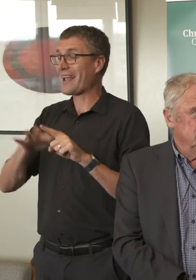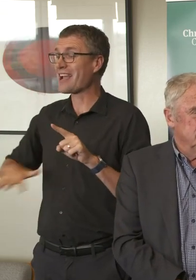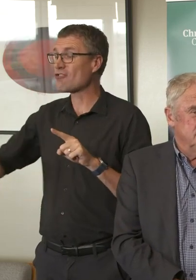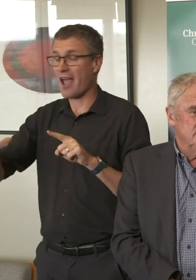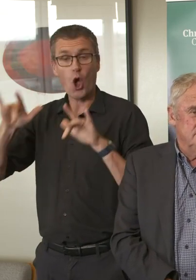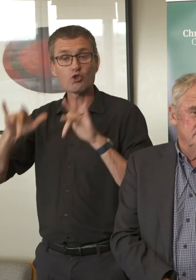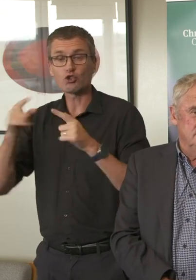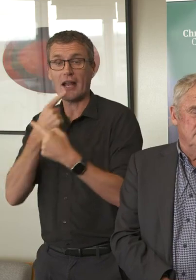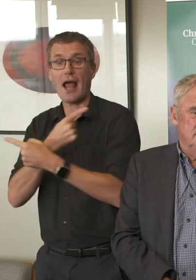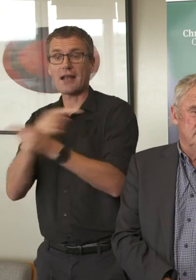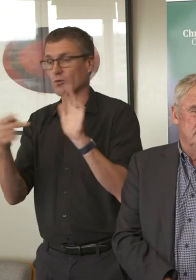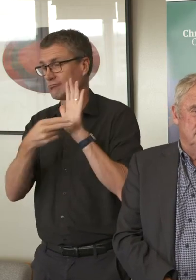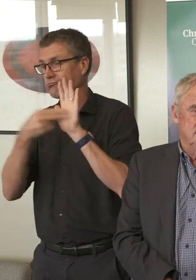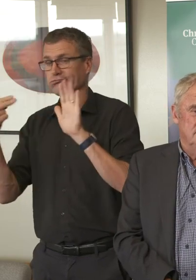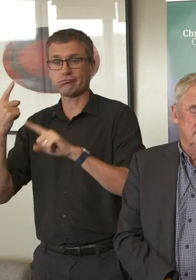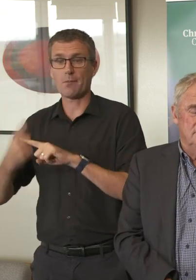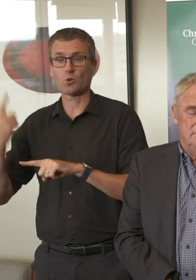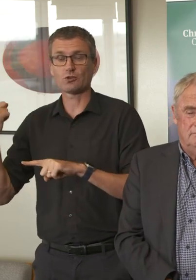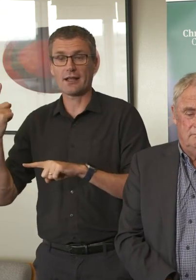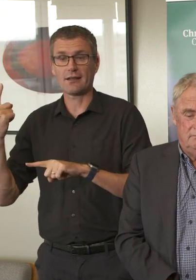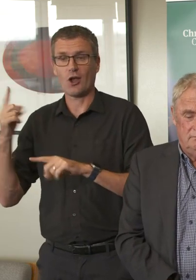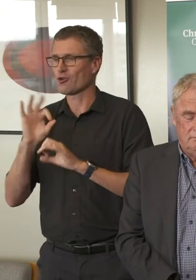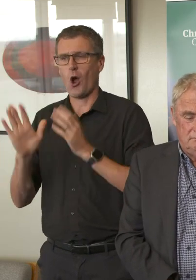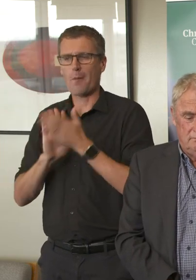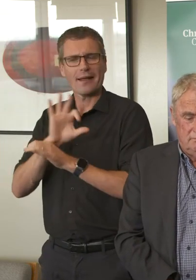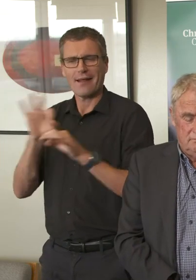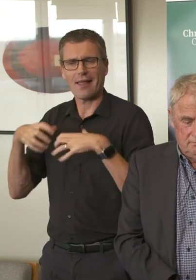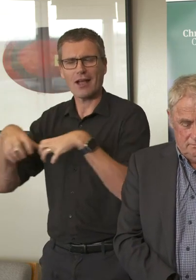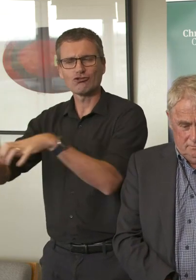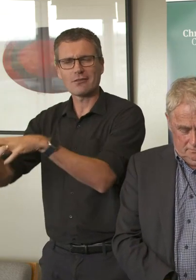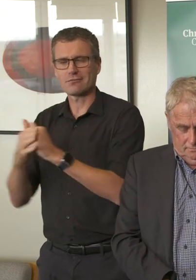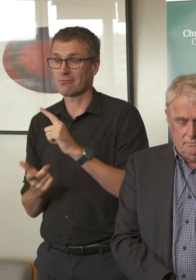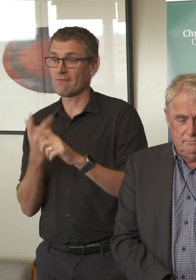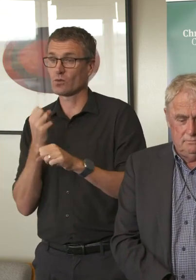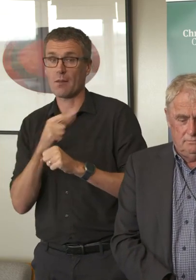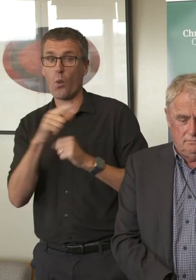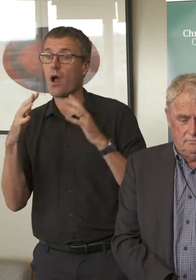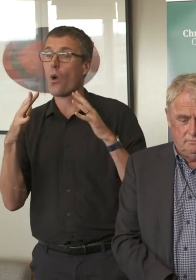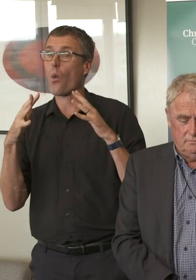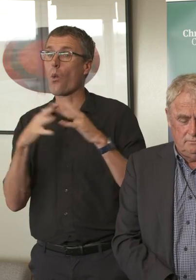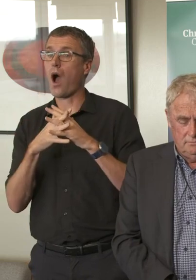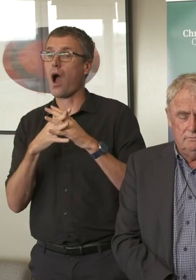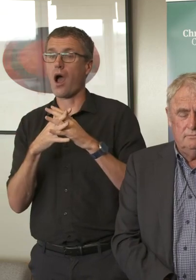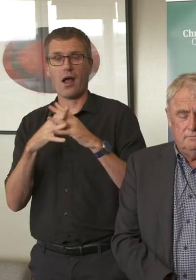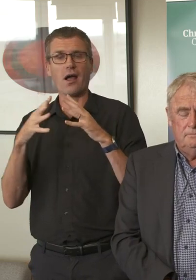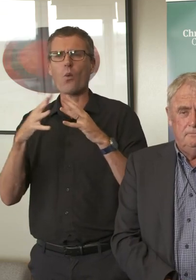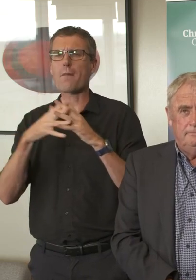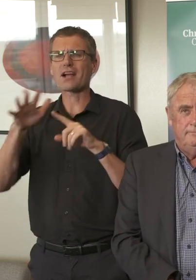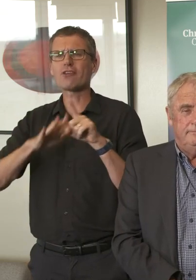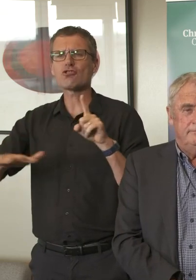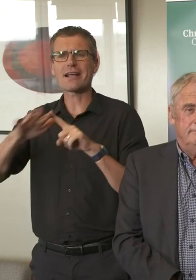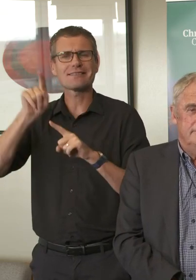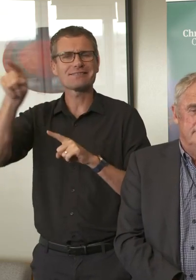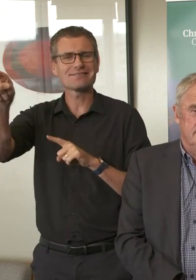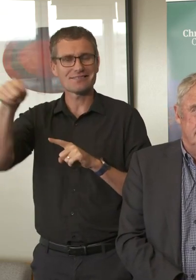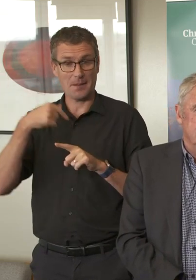doesn't mean that there hasn't been action taken. I think Waimakariri is a really good example of that. I caught up with Dan Gordon this morning,